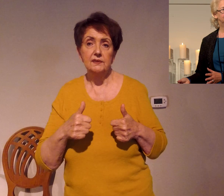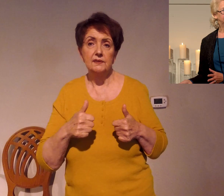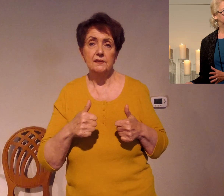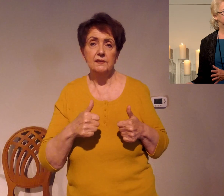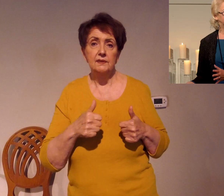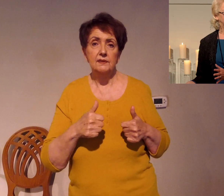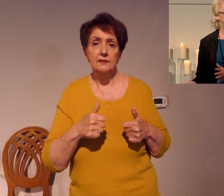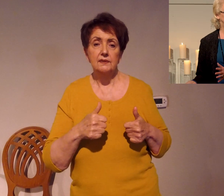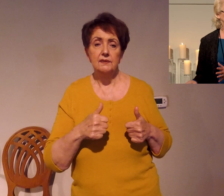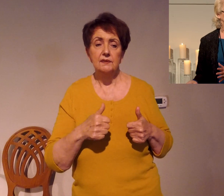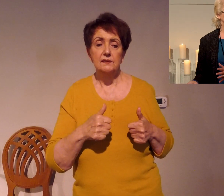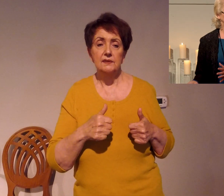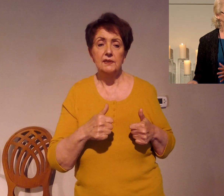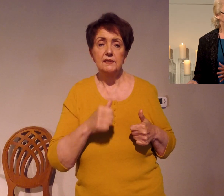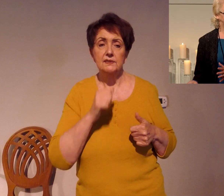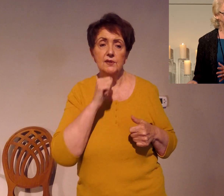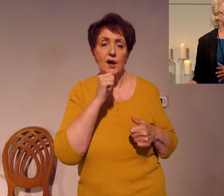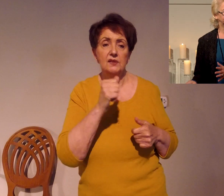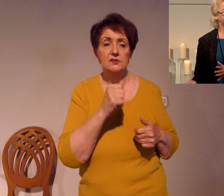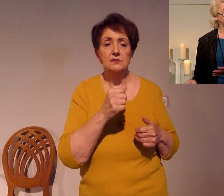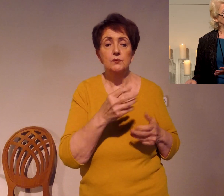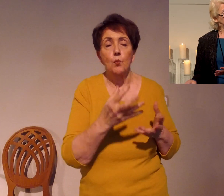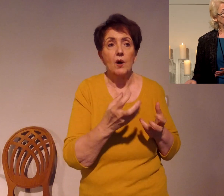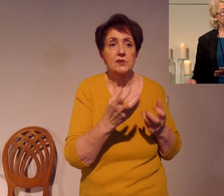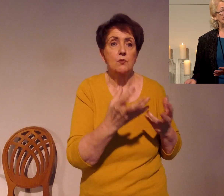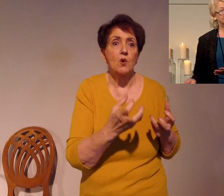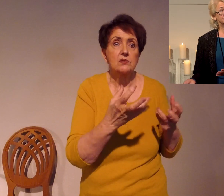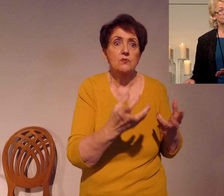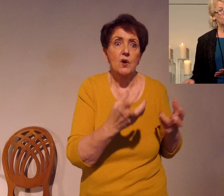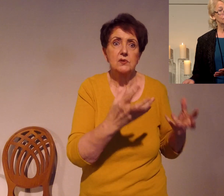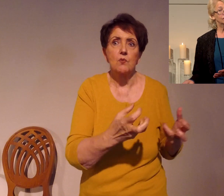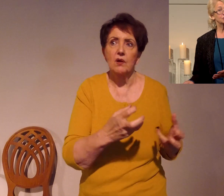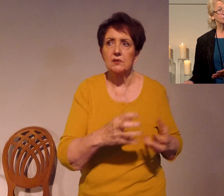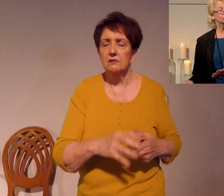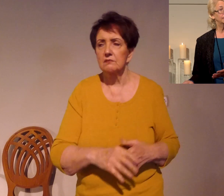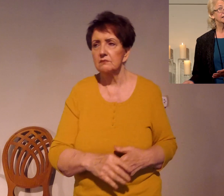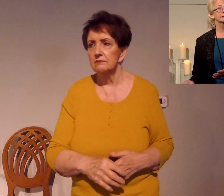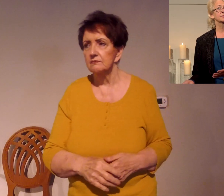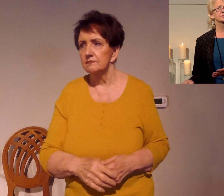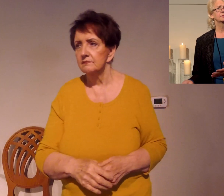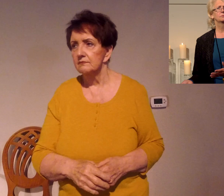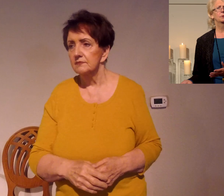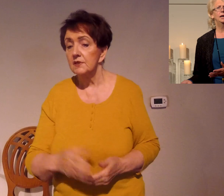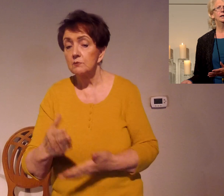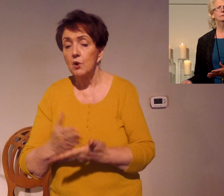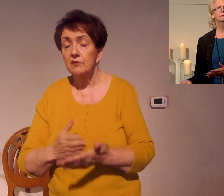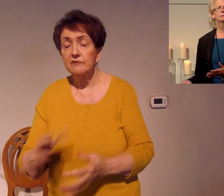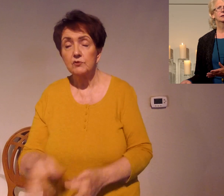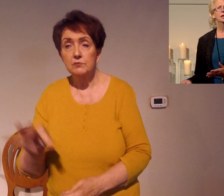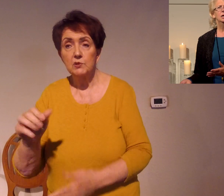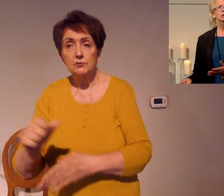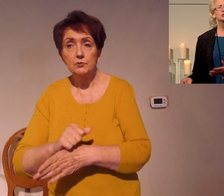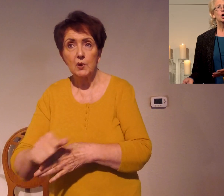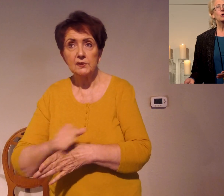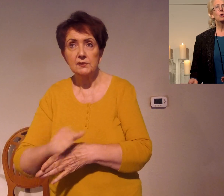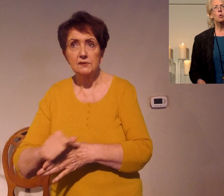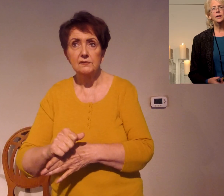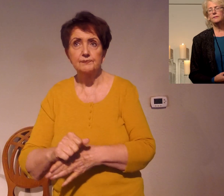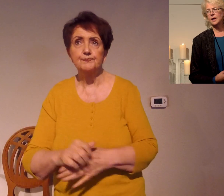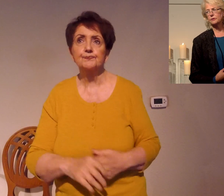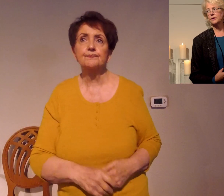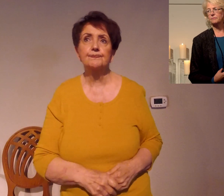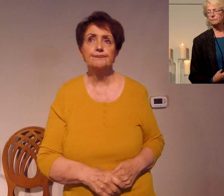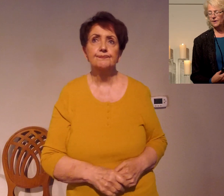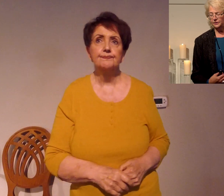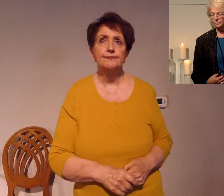simply rampant consumerism. And this is part of our spiritual practice, right? So